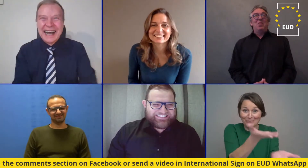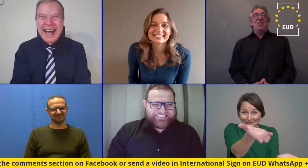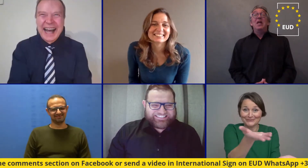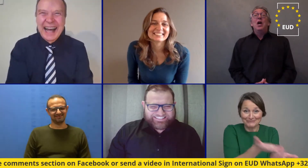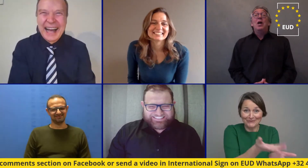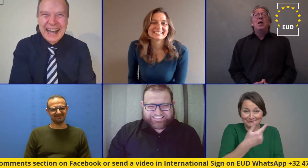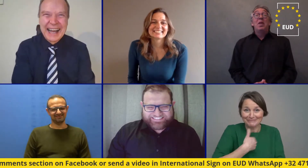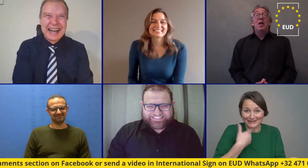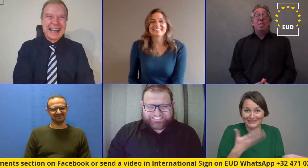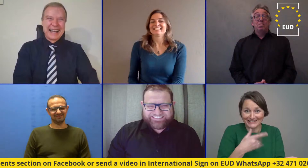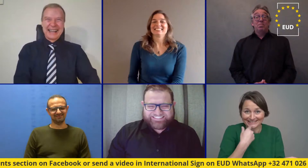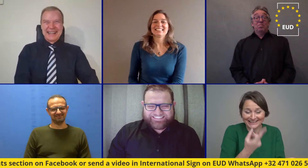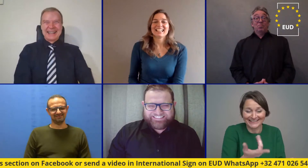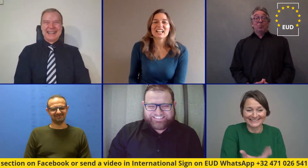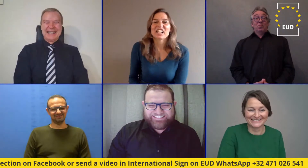vocabulary. Maya?